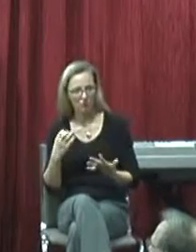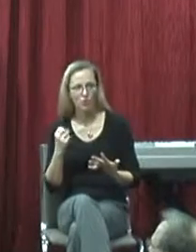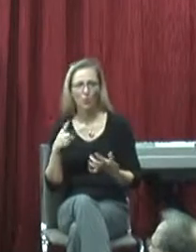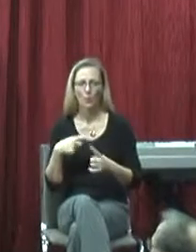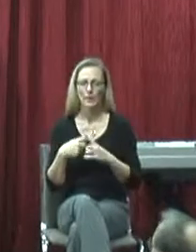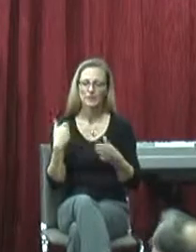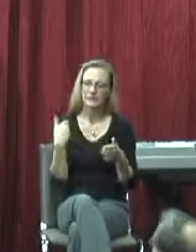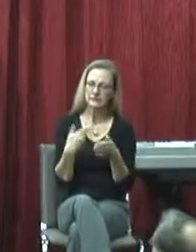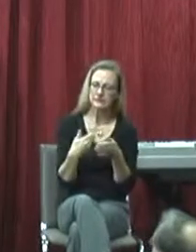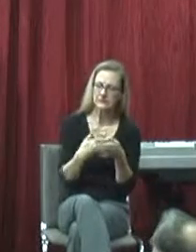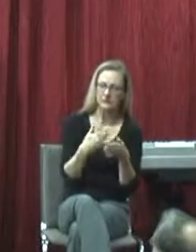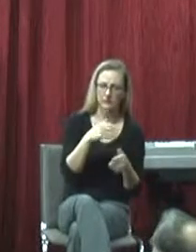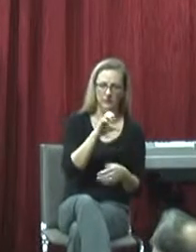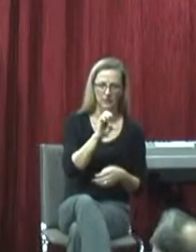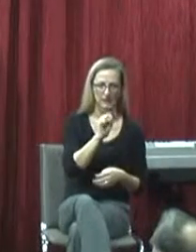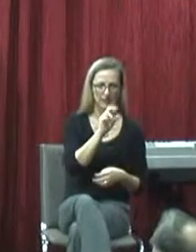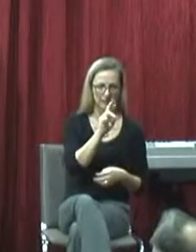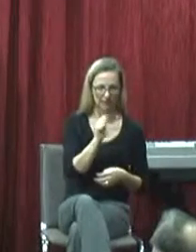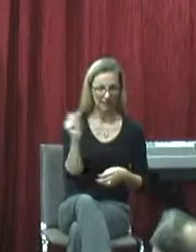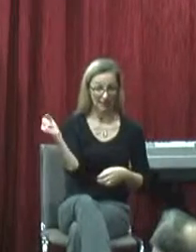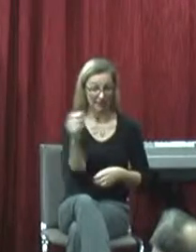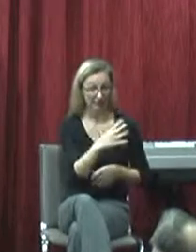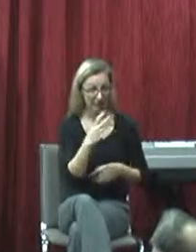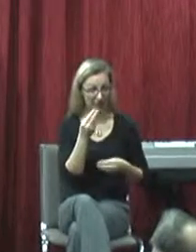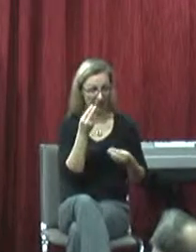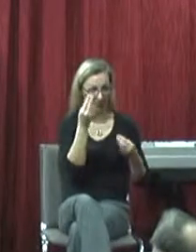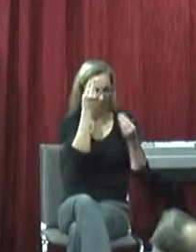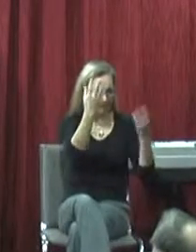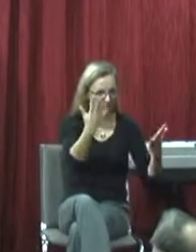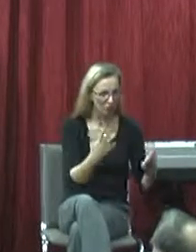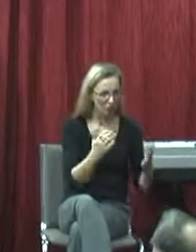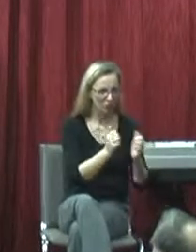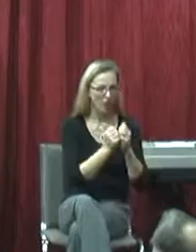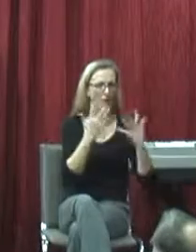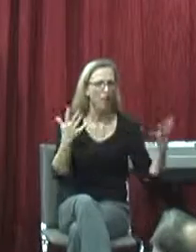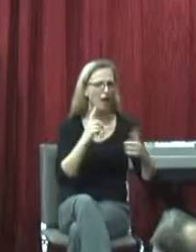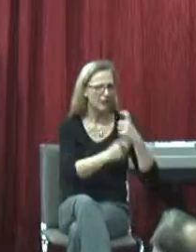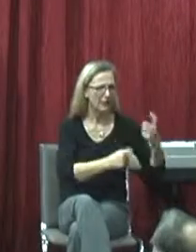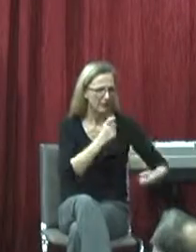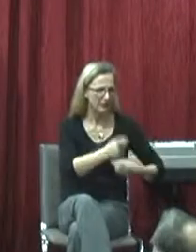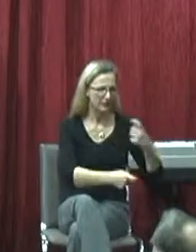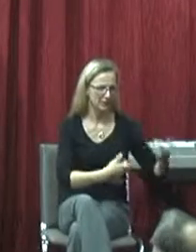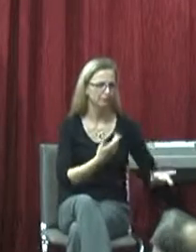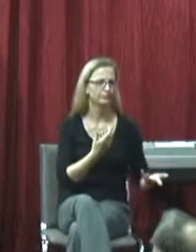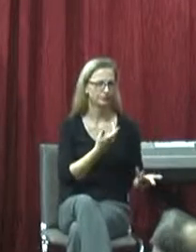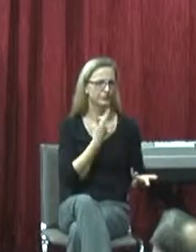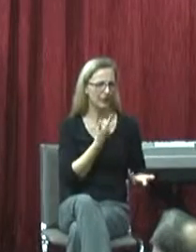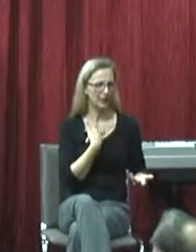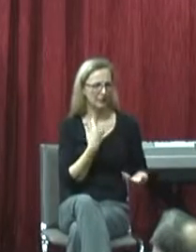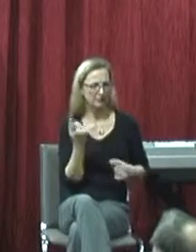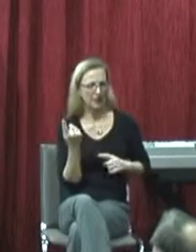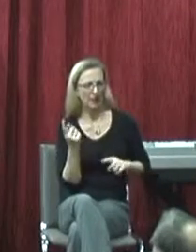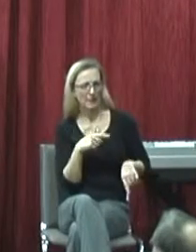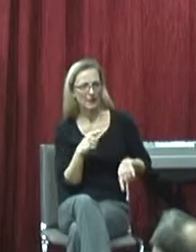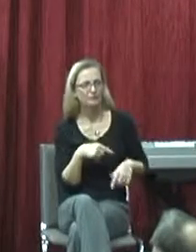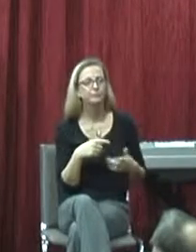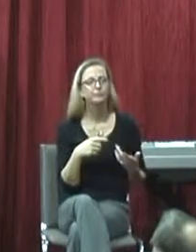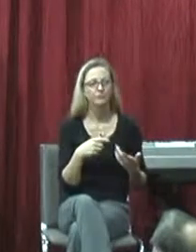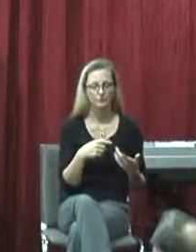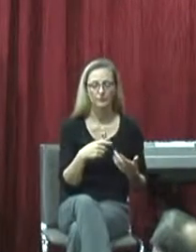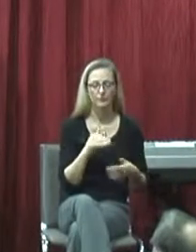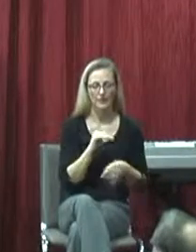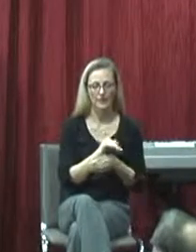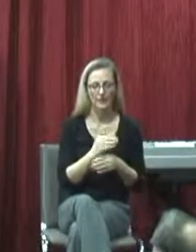got near to where Esau lived, he sent messengers with lavish gifts to Esau to tell him he was coming. And he spent the night before